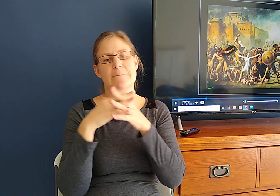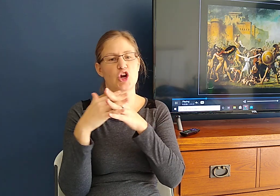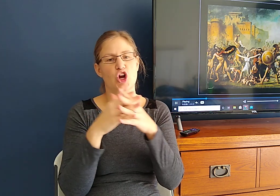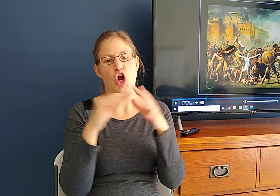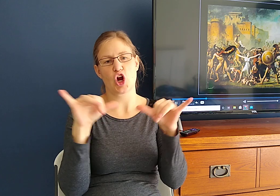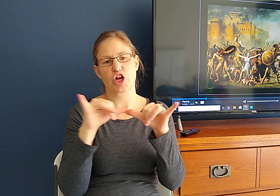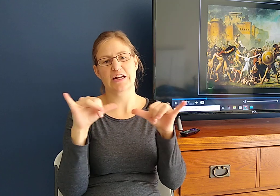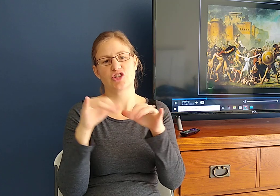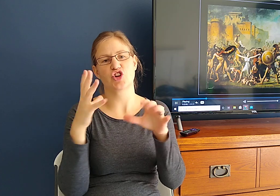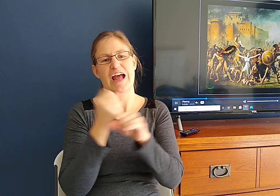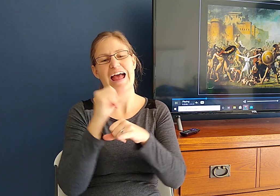international stature